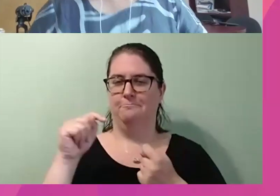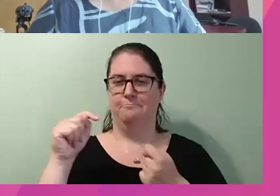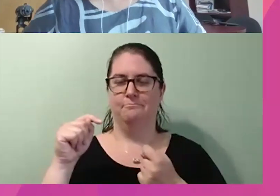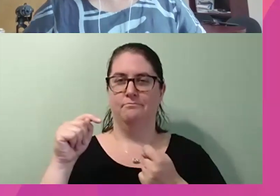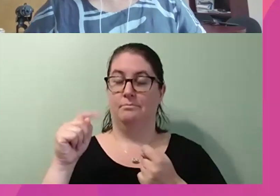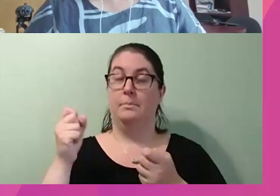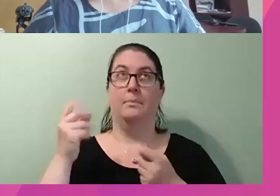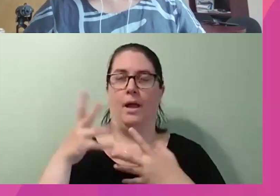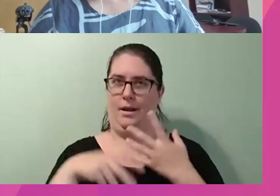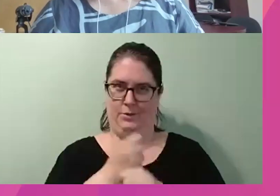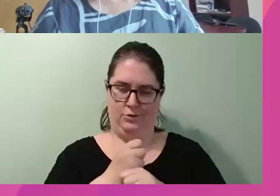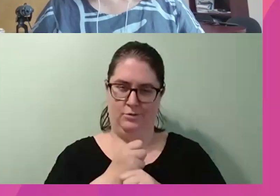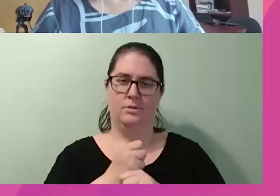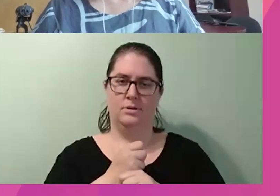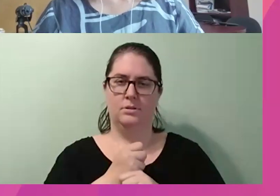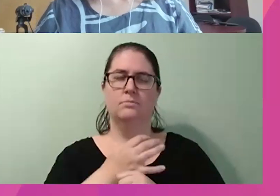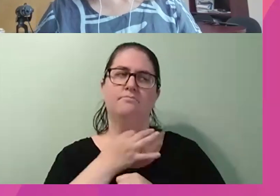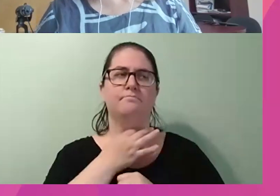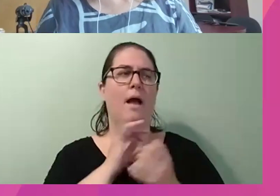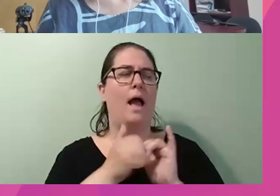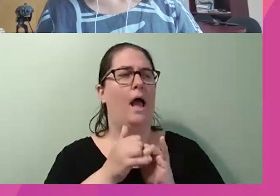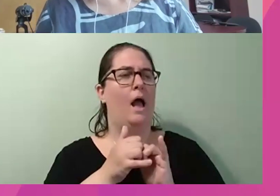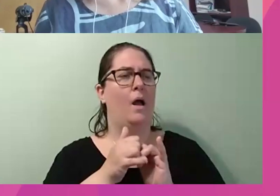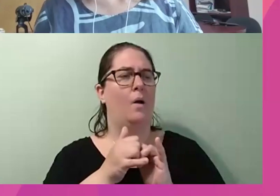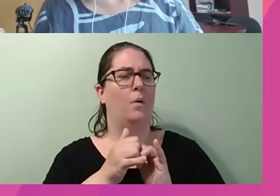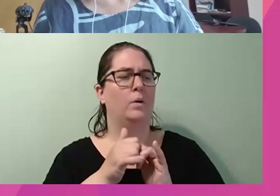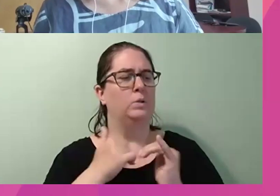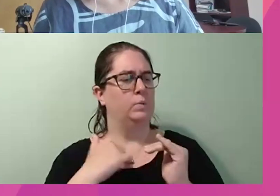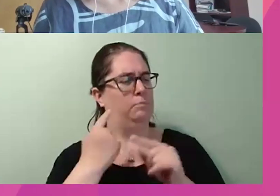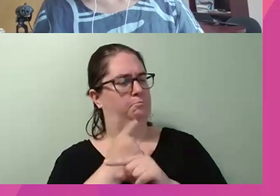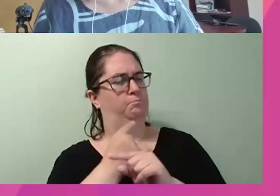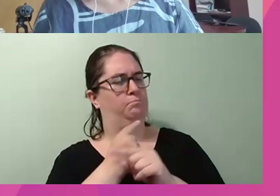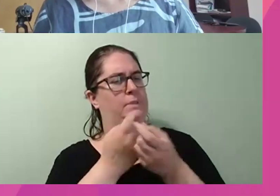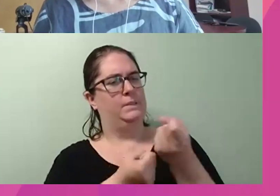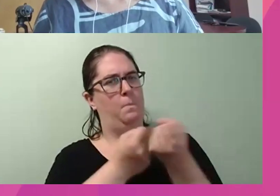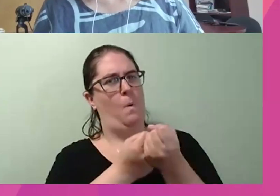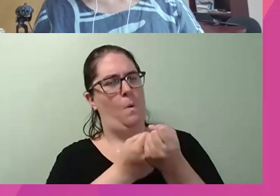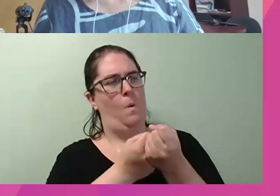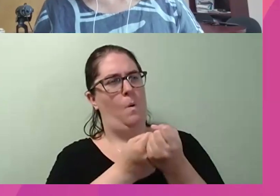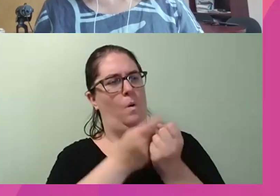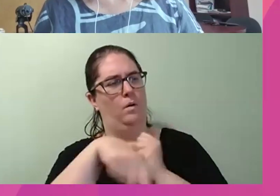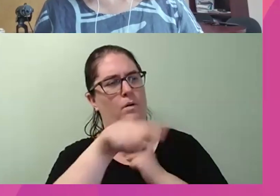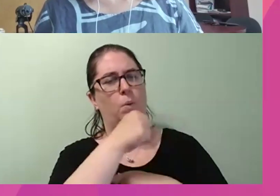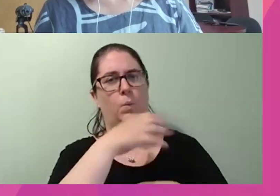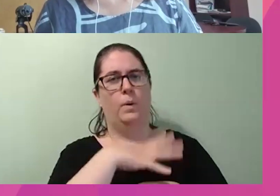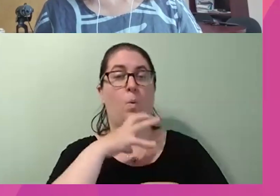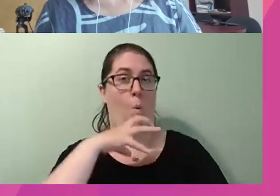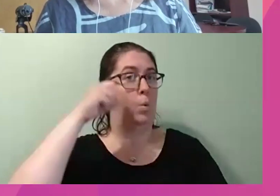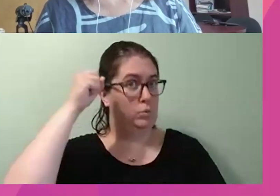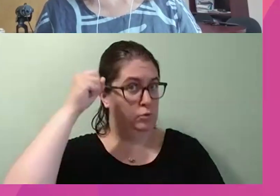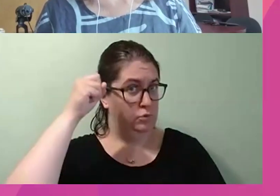many years now around how do we adequately support the needs of women who are